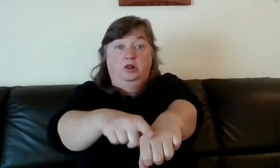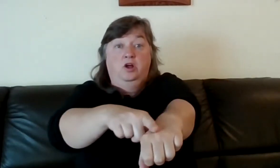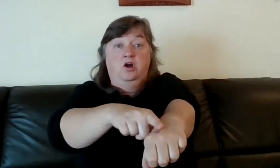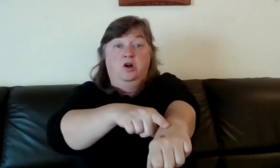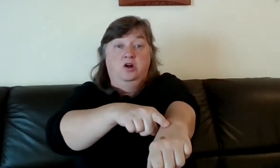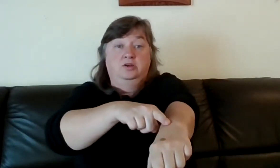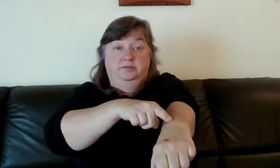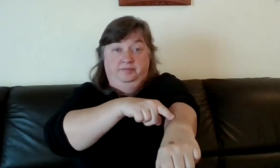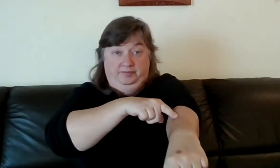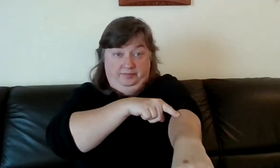Long,